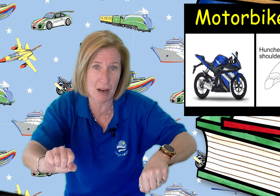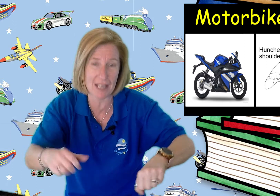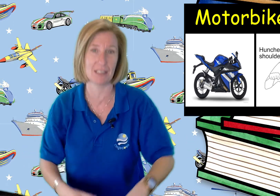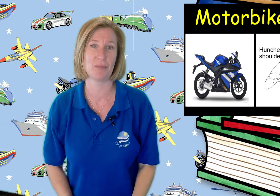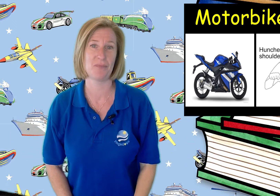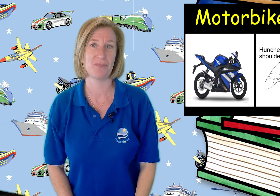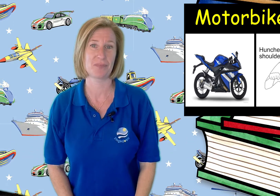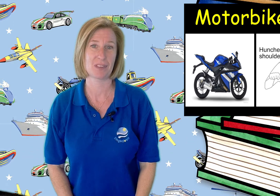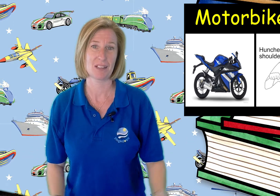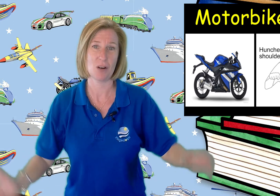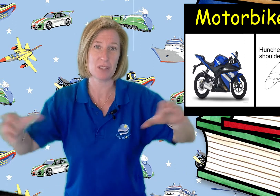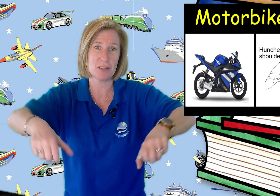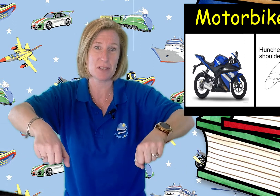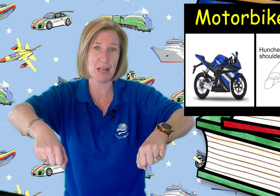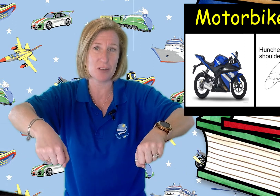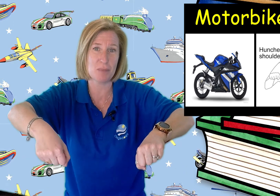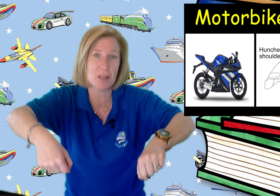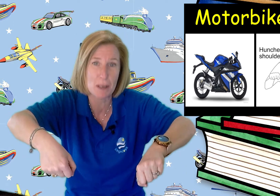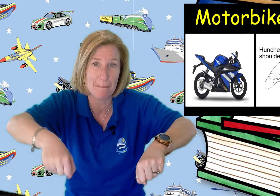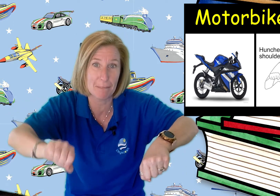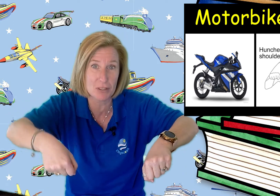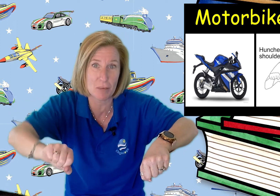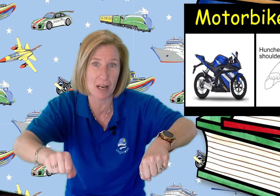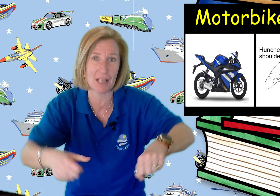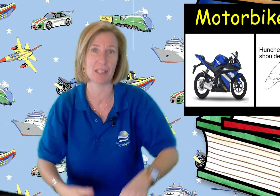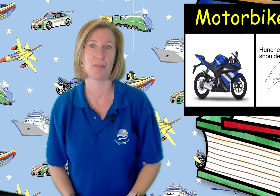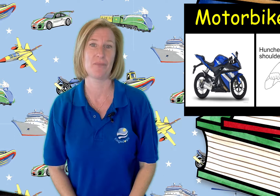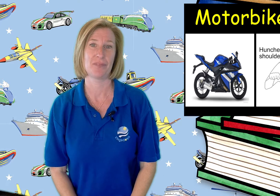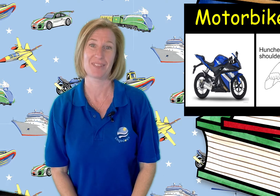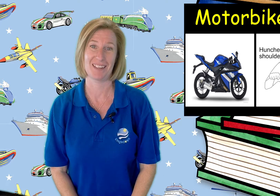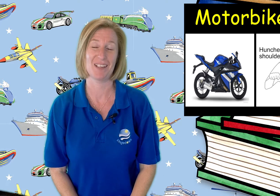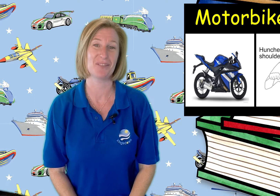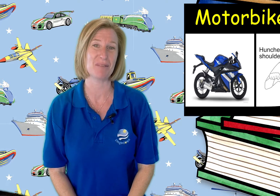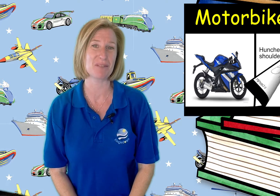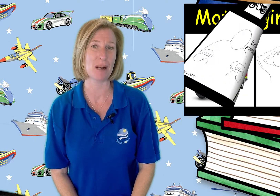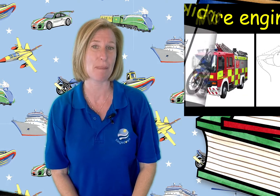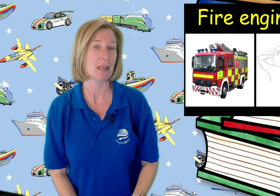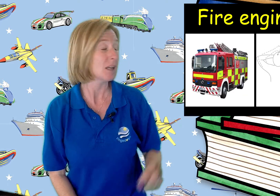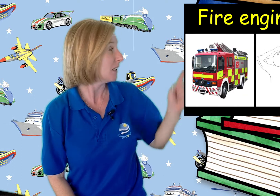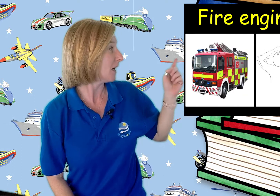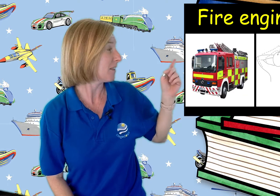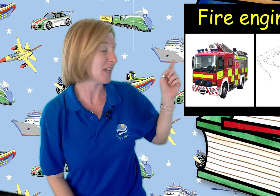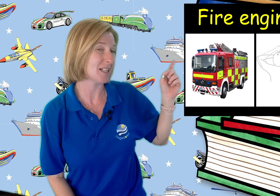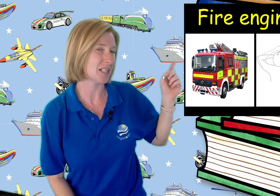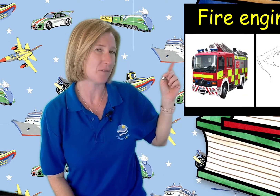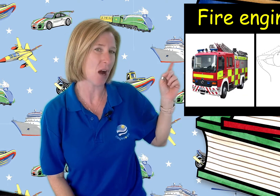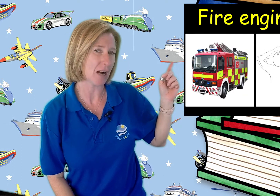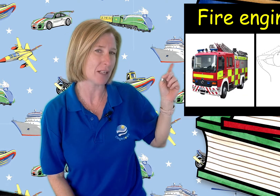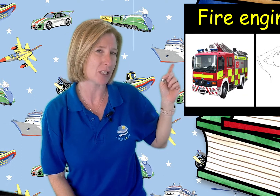Motorbike. Hold those handlebars. Motorbike. Lovely. Well done. And this is fire engine. Lots